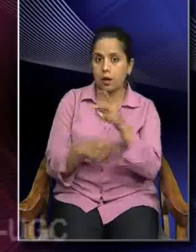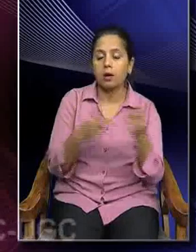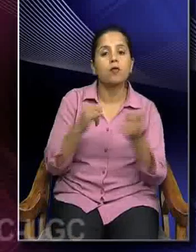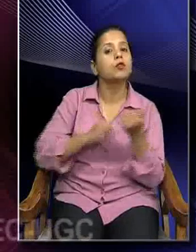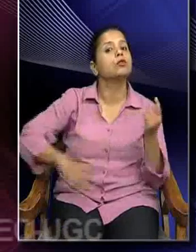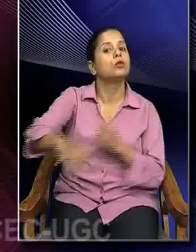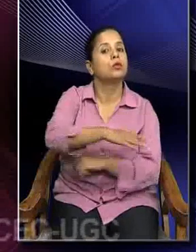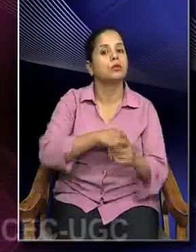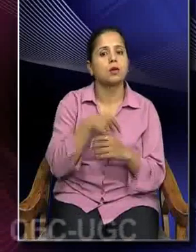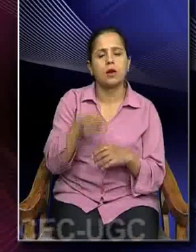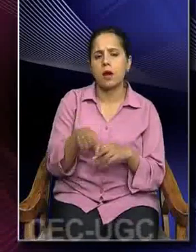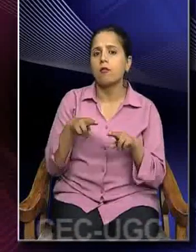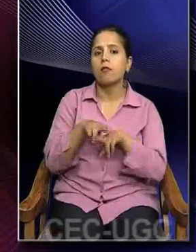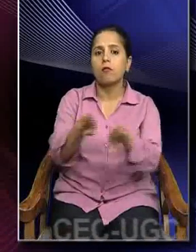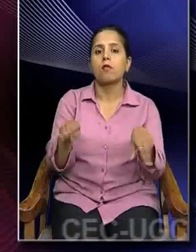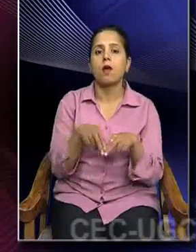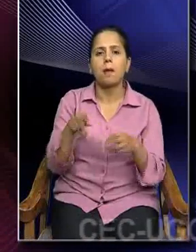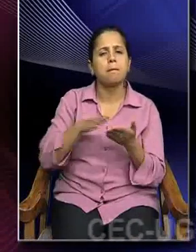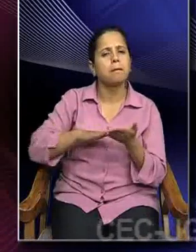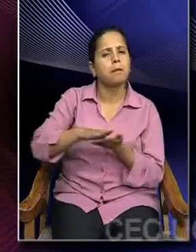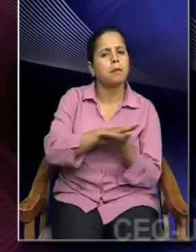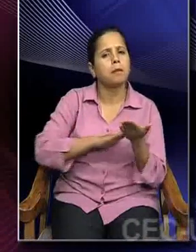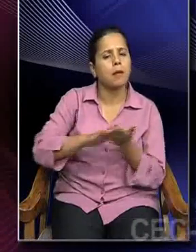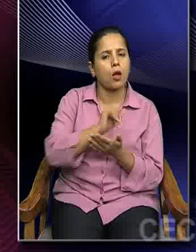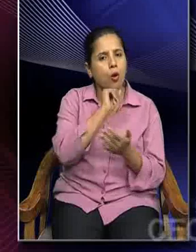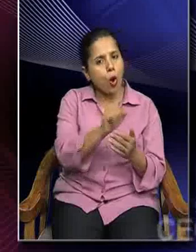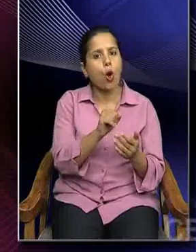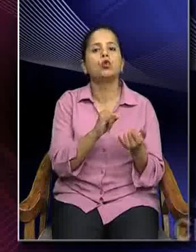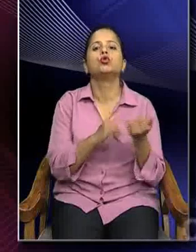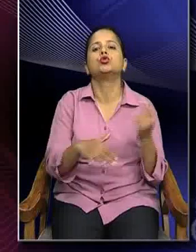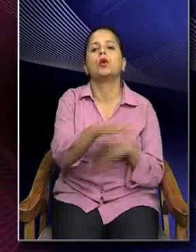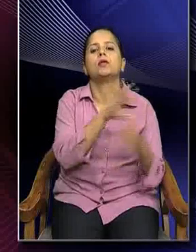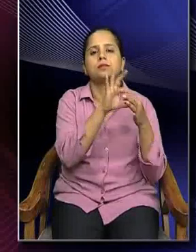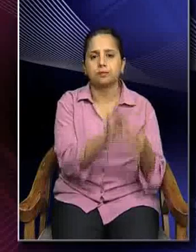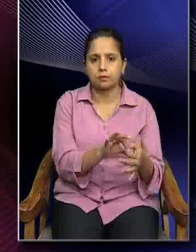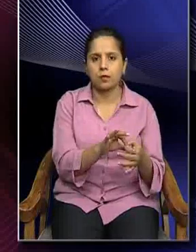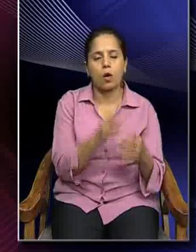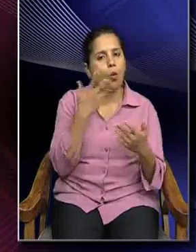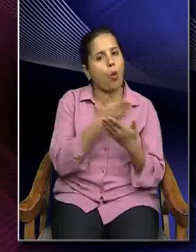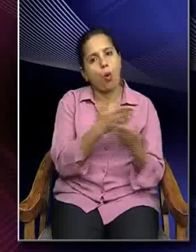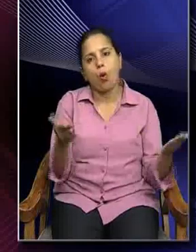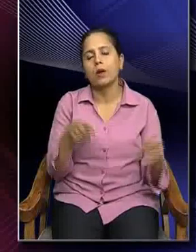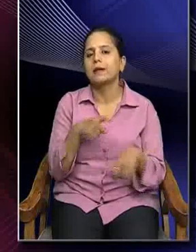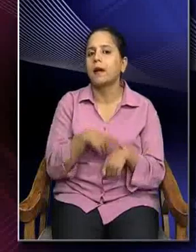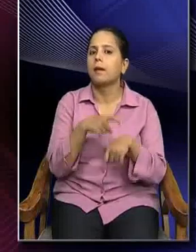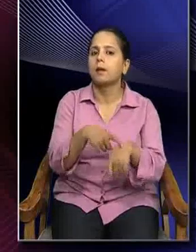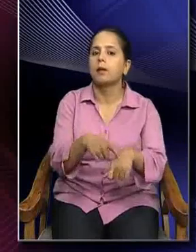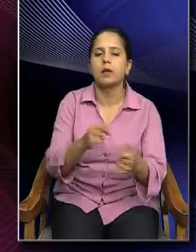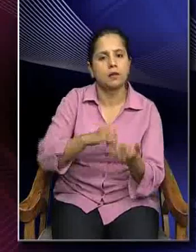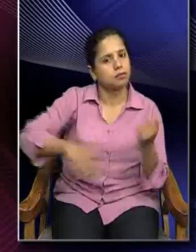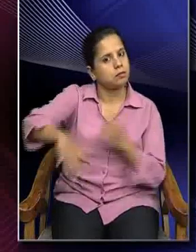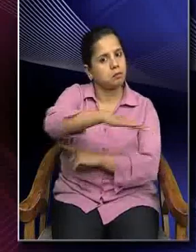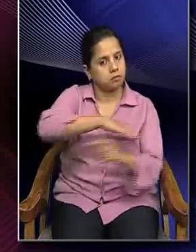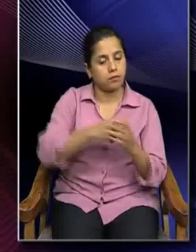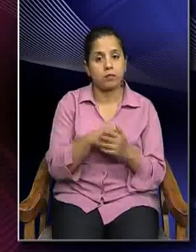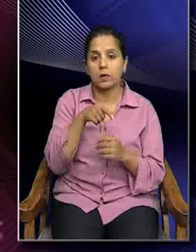society, the family is the basic unit of society in every period and space,